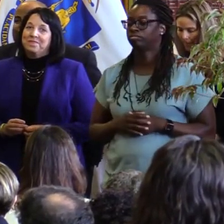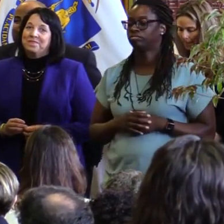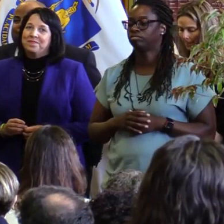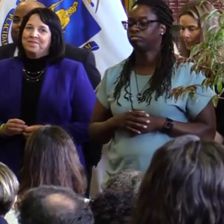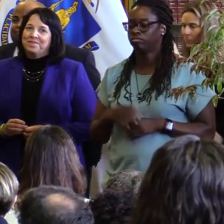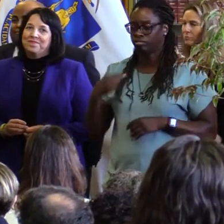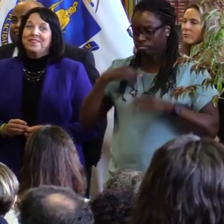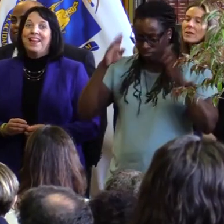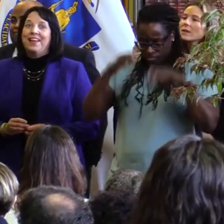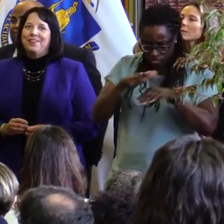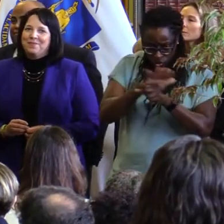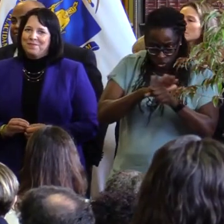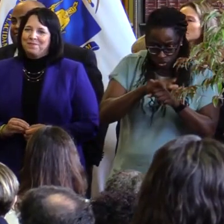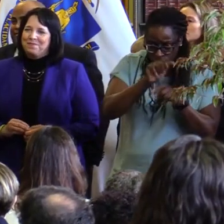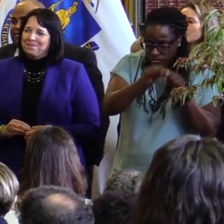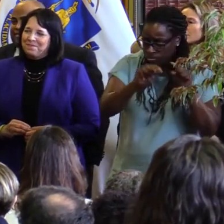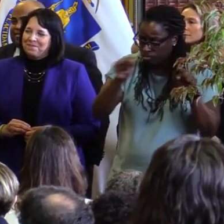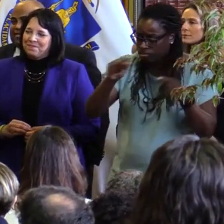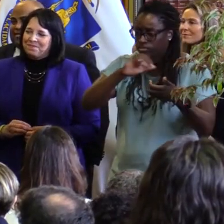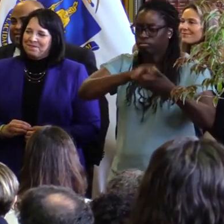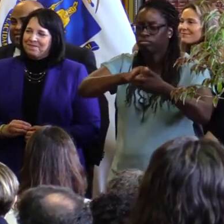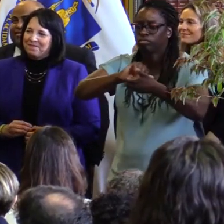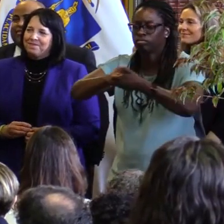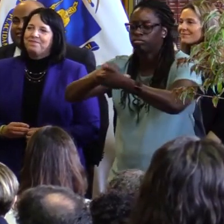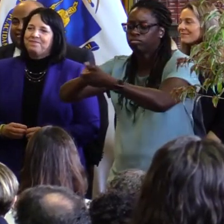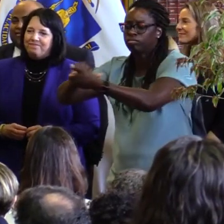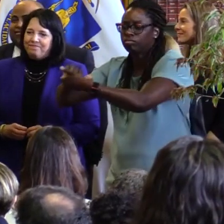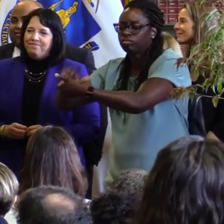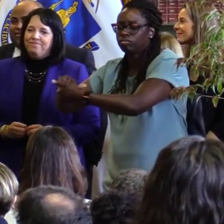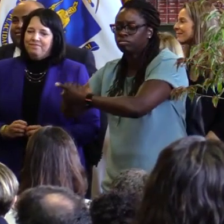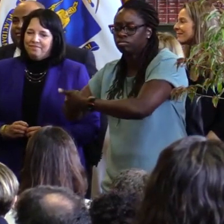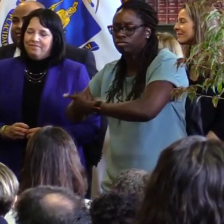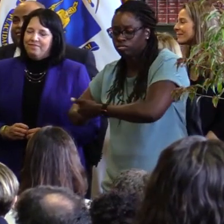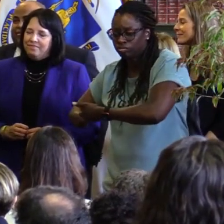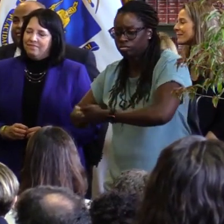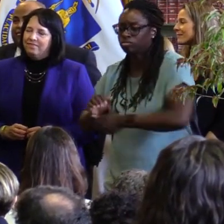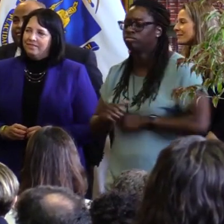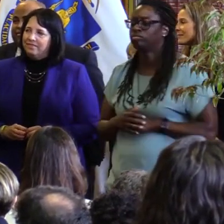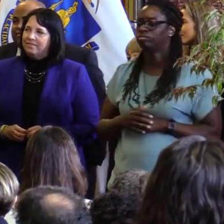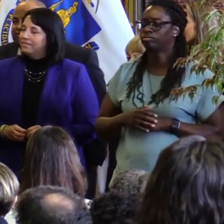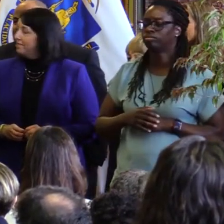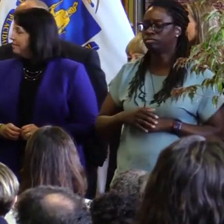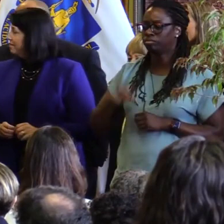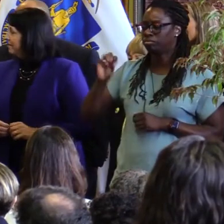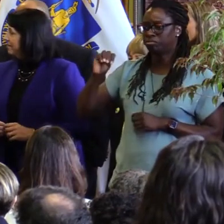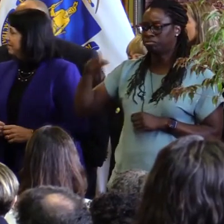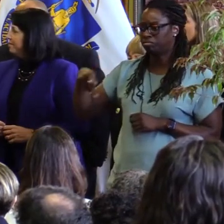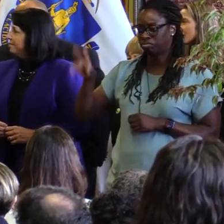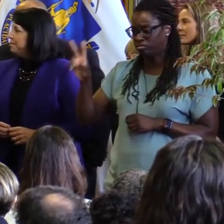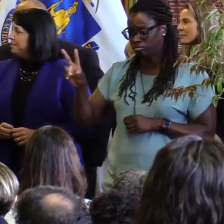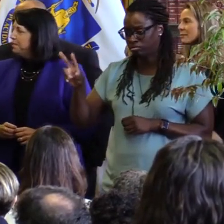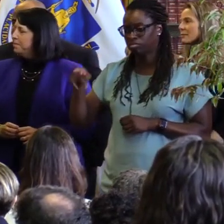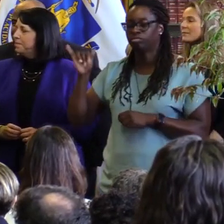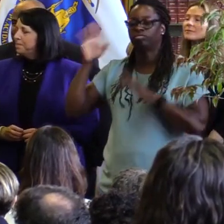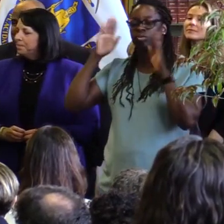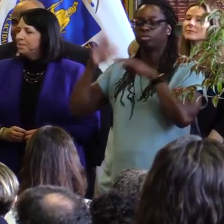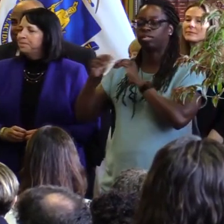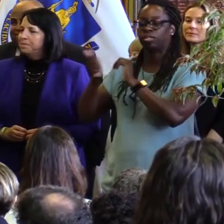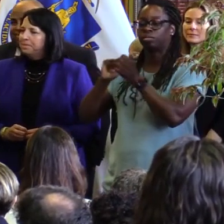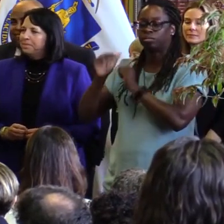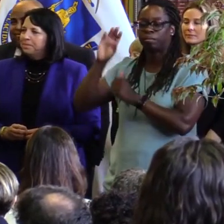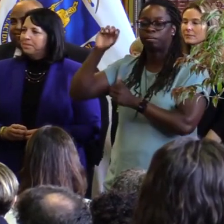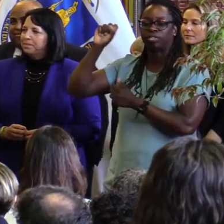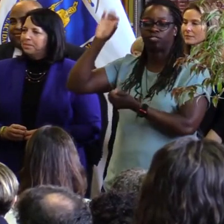cities and towns, like the MVP 2.0 program. We're competing for these federal funds, and we're putting Massachusetts communities